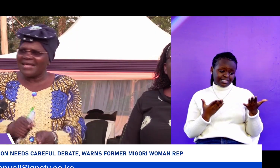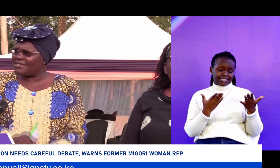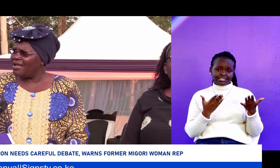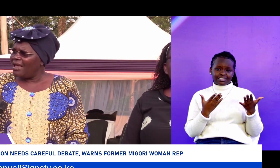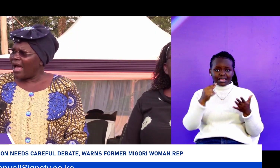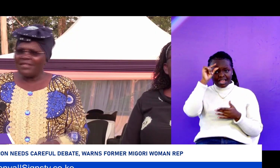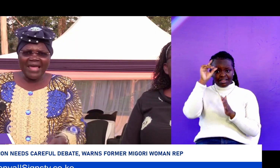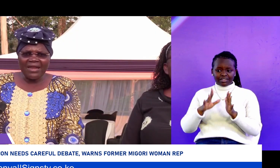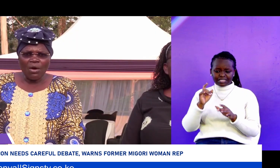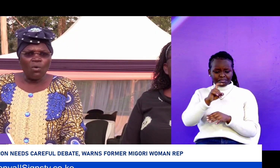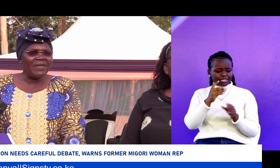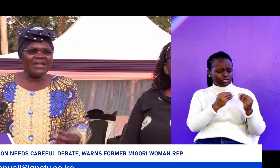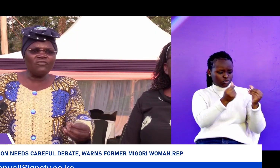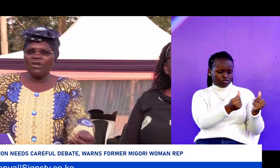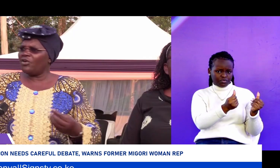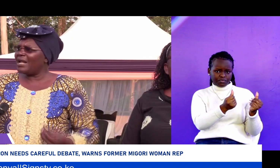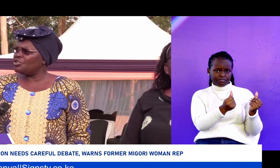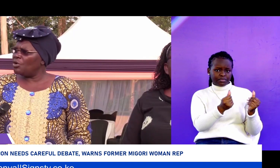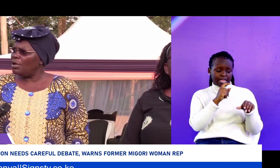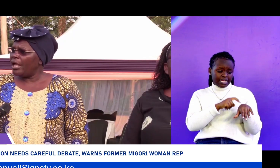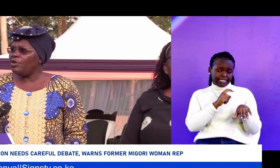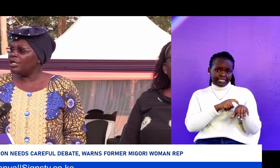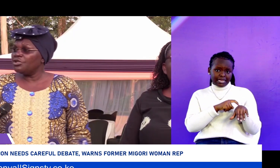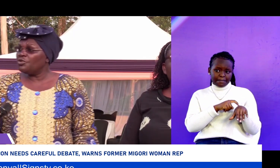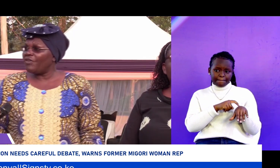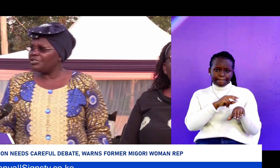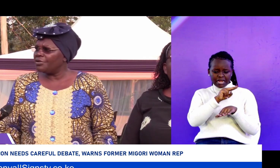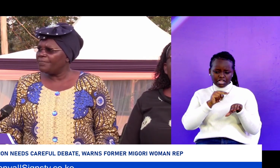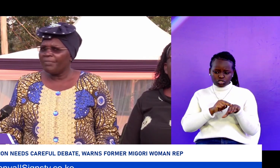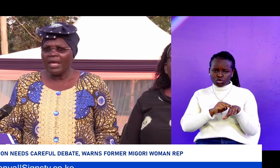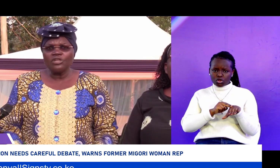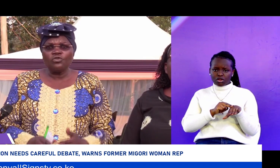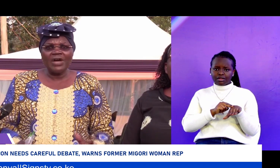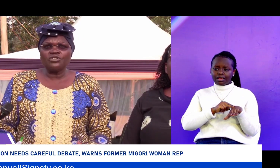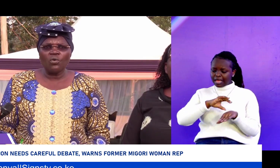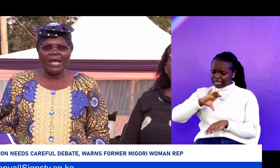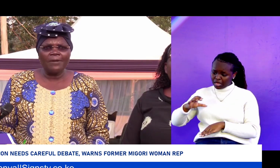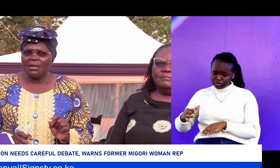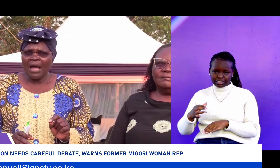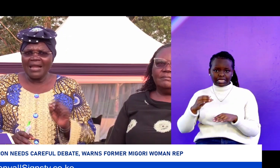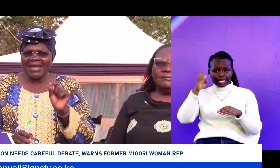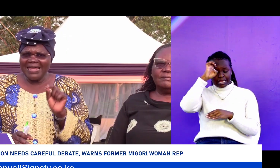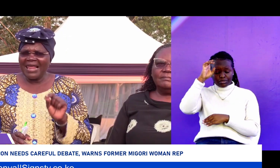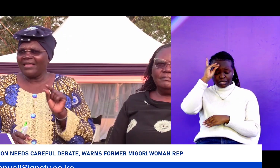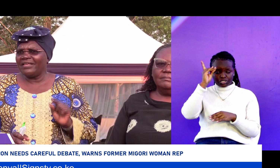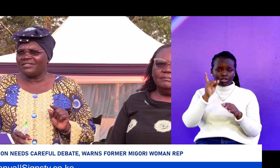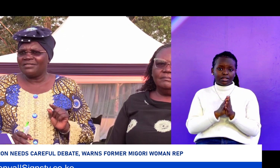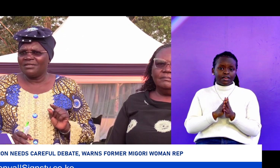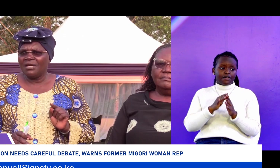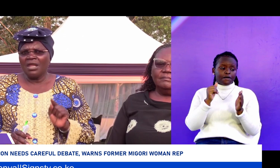address. And then, whether devolved or national, education should function and should function well. An idea like this